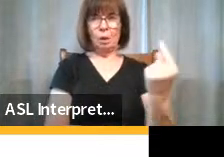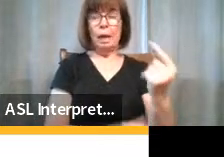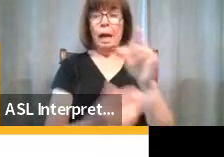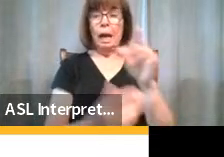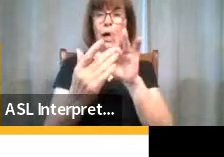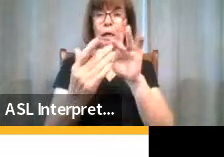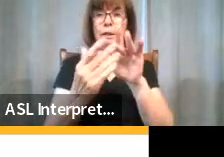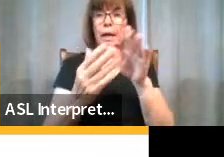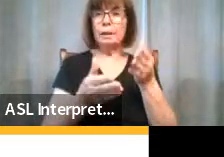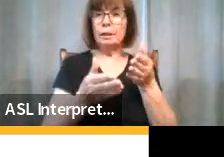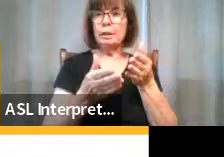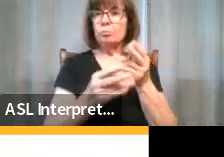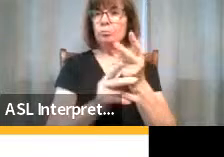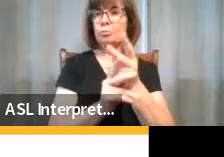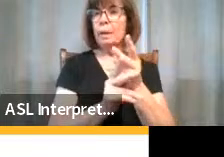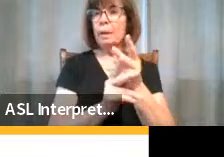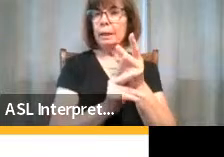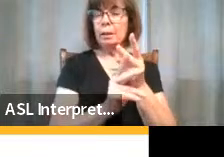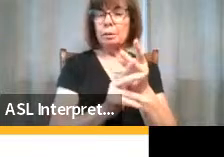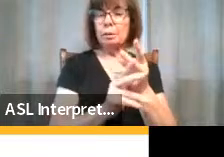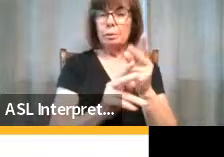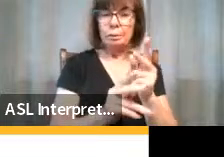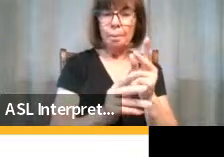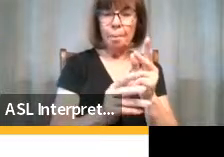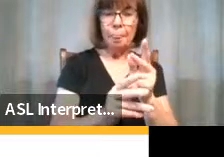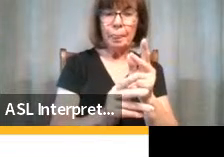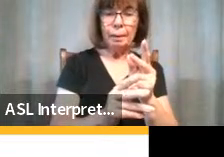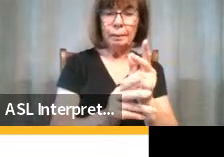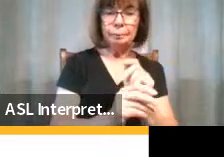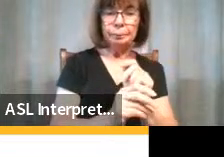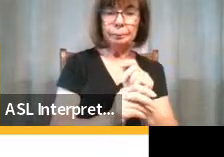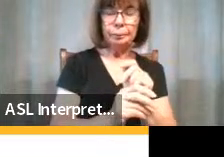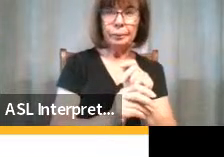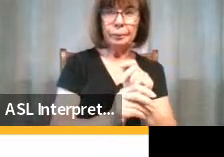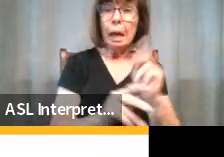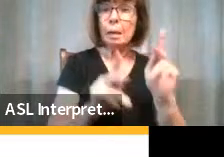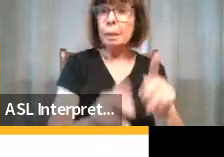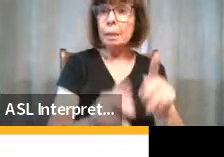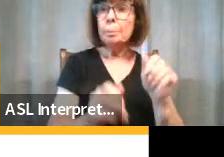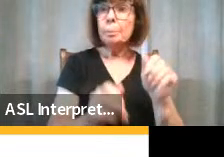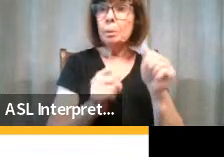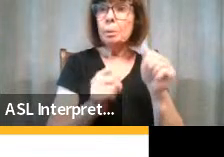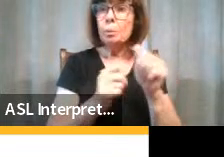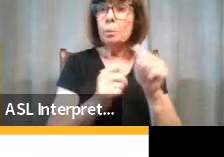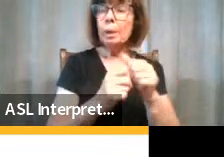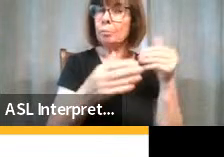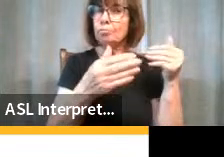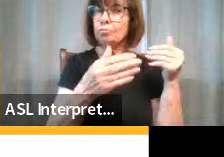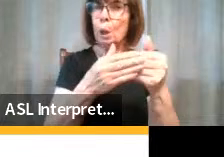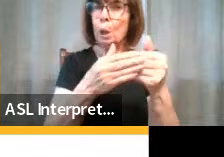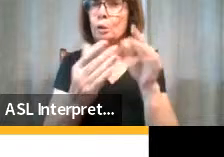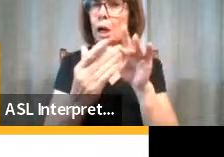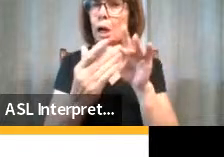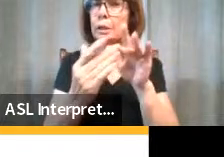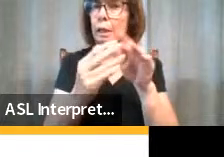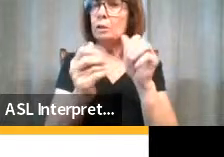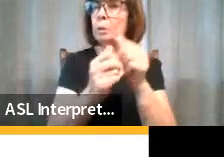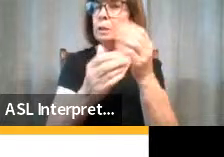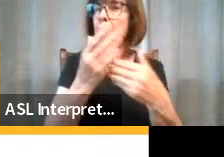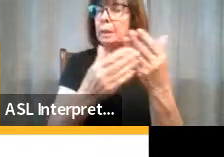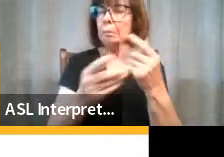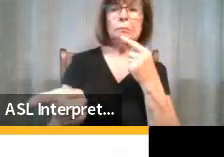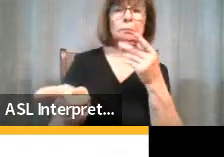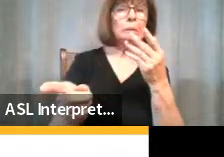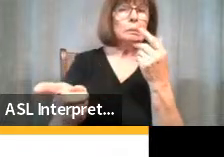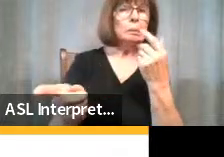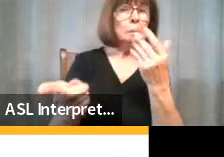close contacts, persons who with a close contact with someone who is suspected or confirmed to have monkeypox